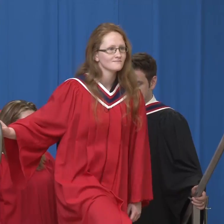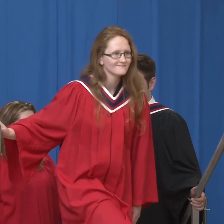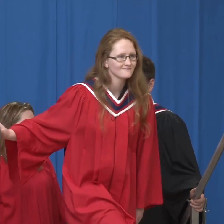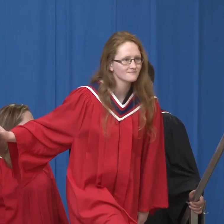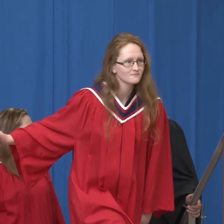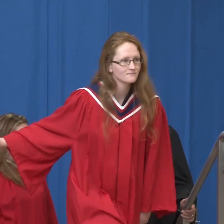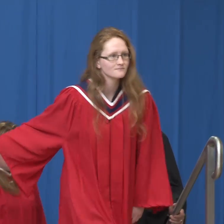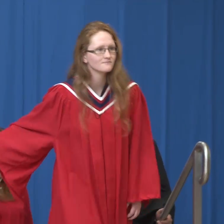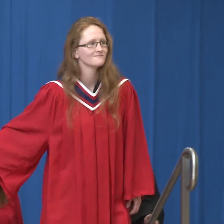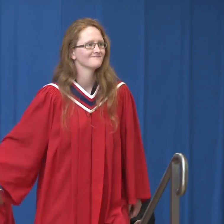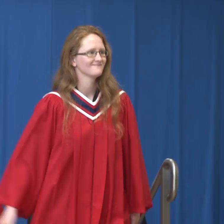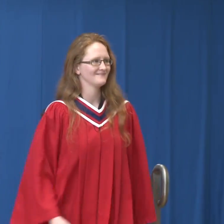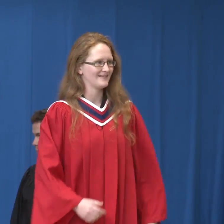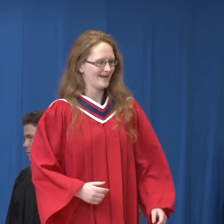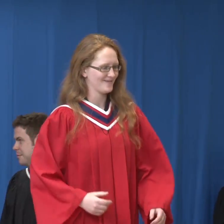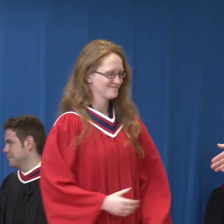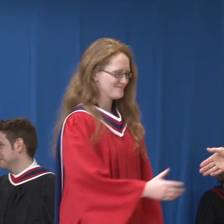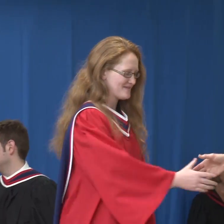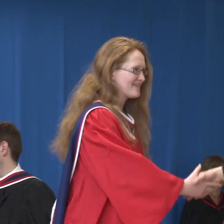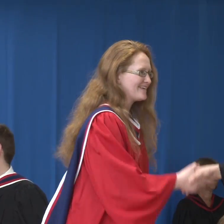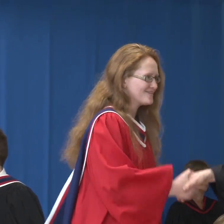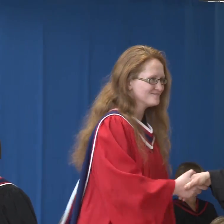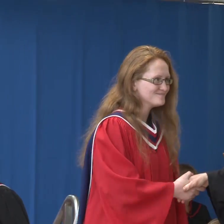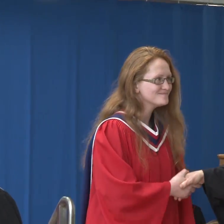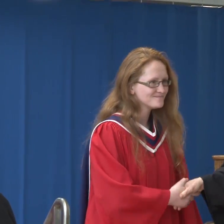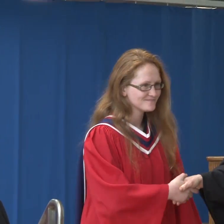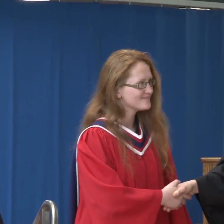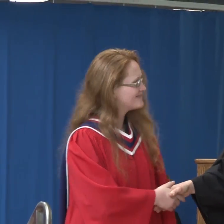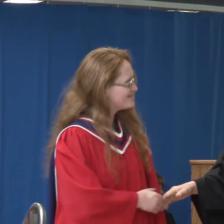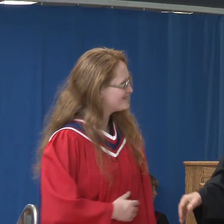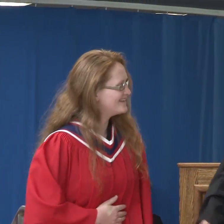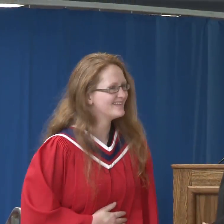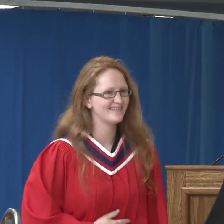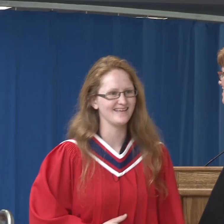Victoria Andrews Kerwin, Dean's List.